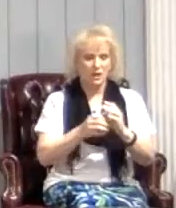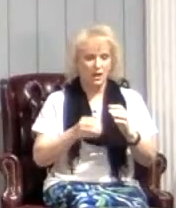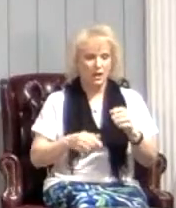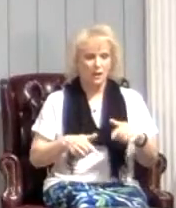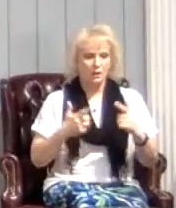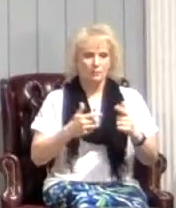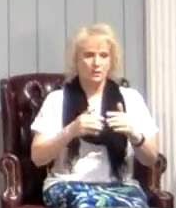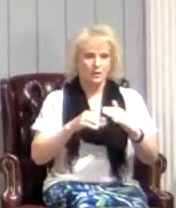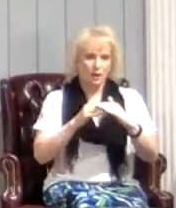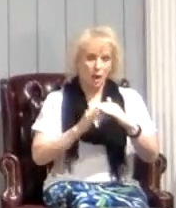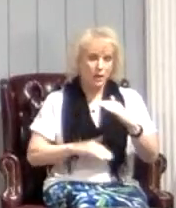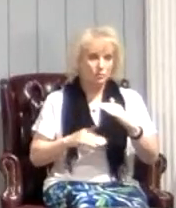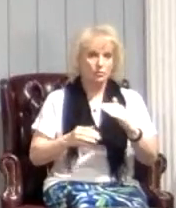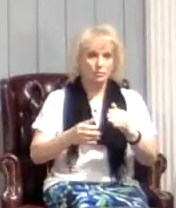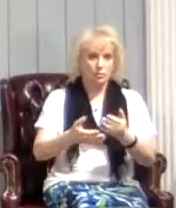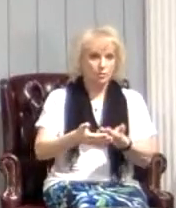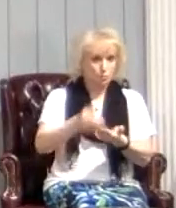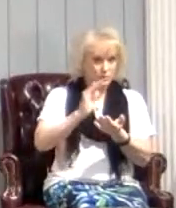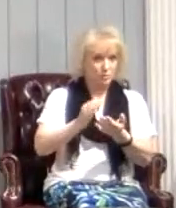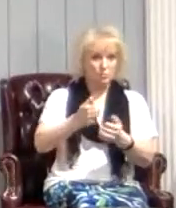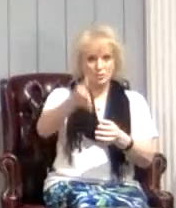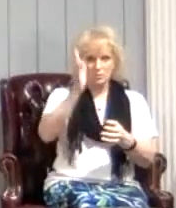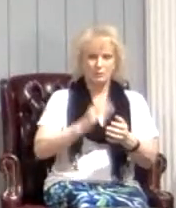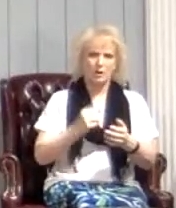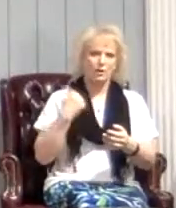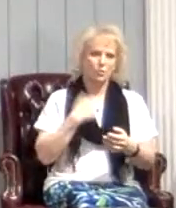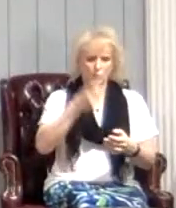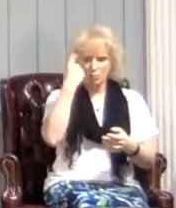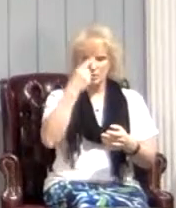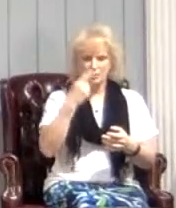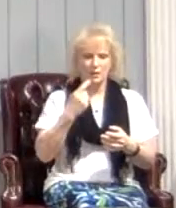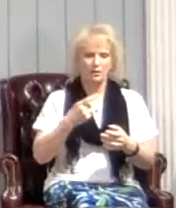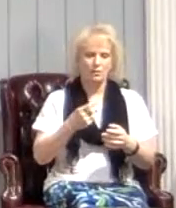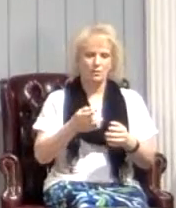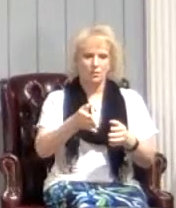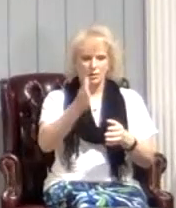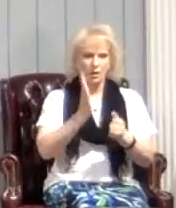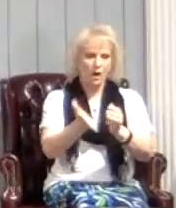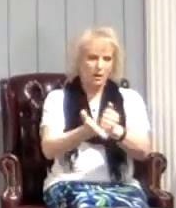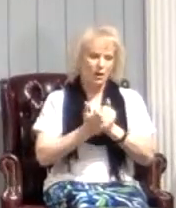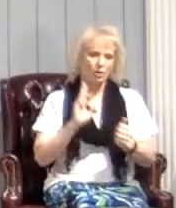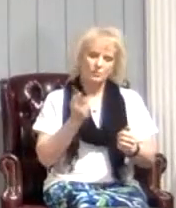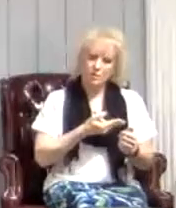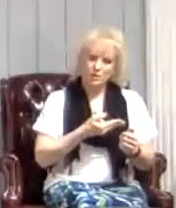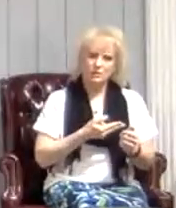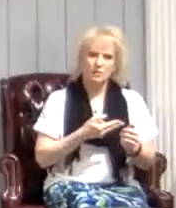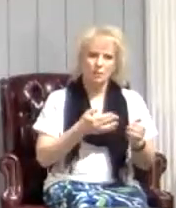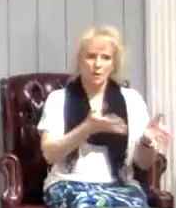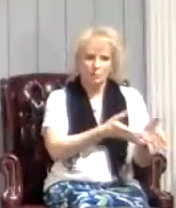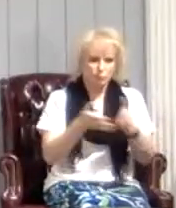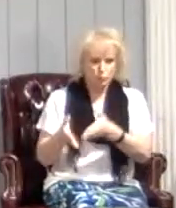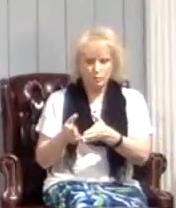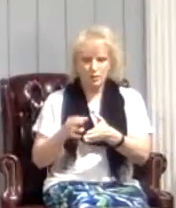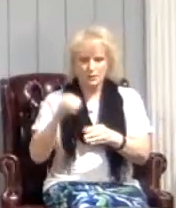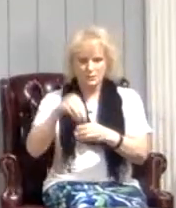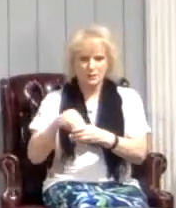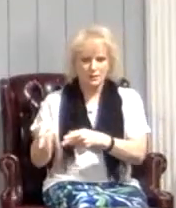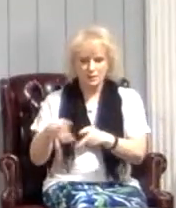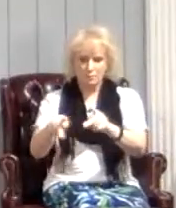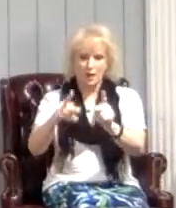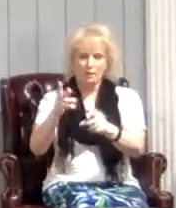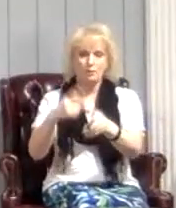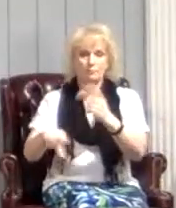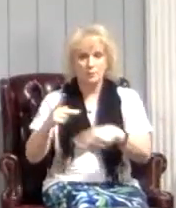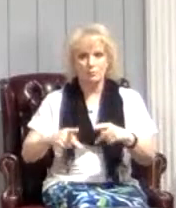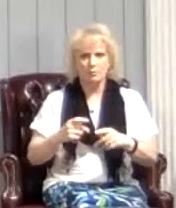God. We think God helps us by putting us in the path of the help of people. And no doubt that happens sometimes, but it